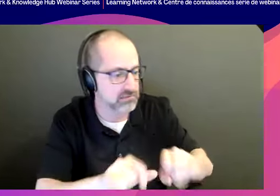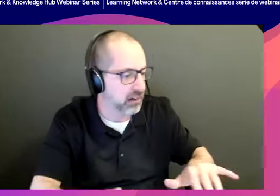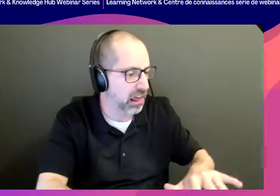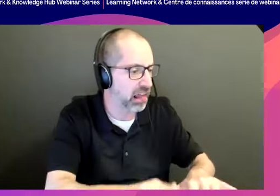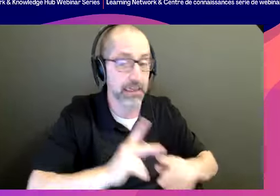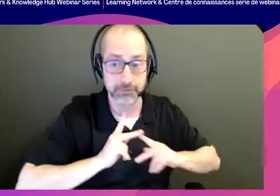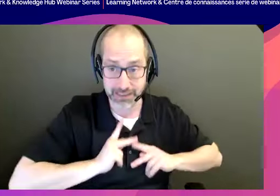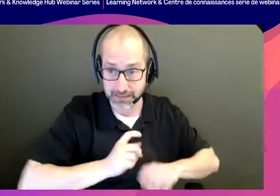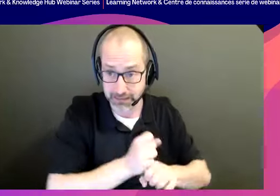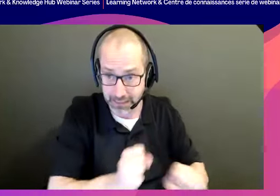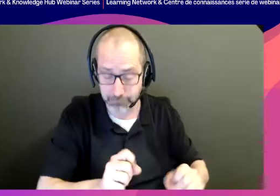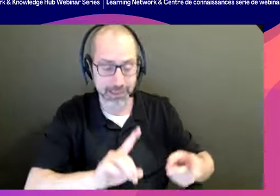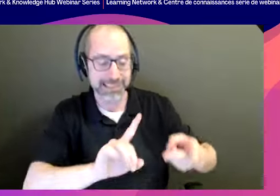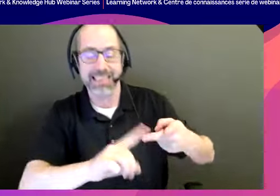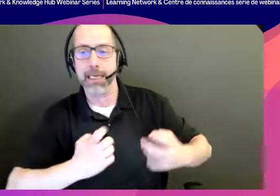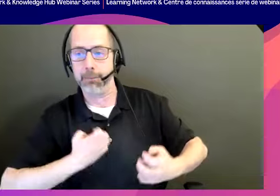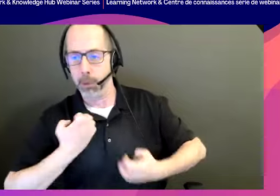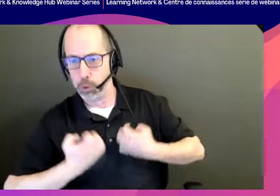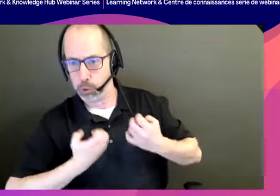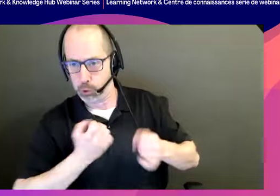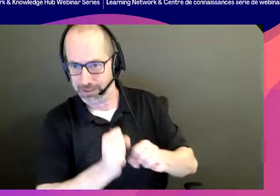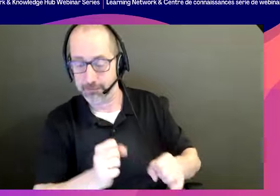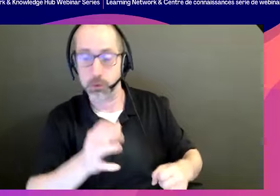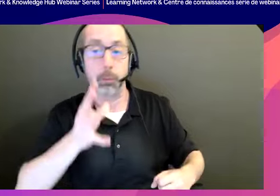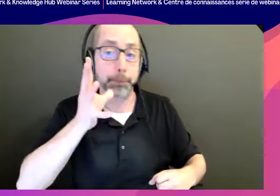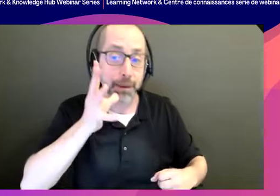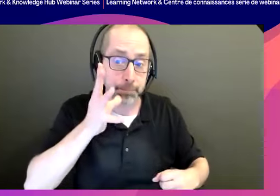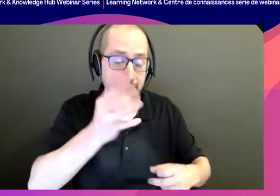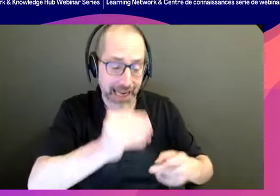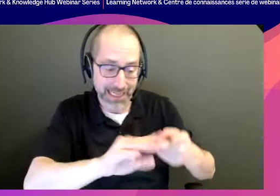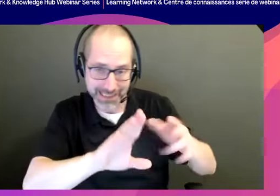Mom and children need to feel safe. They don't need an additional